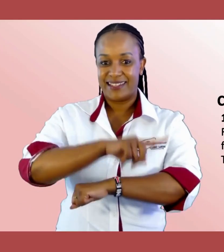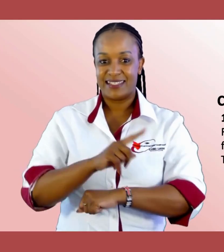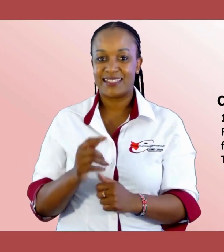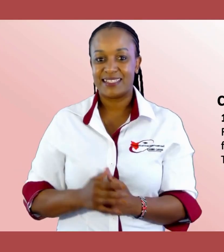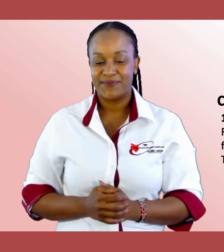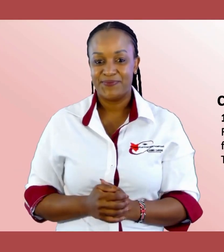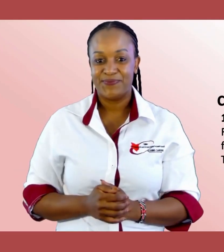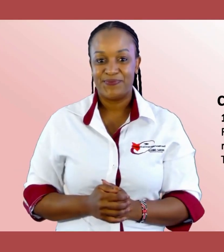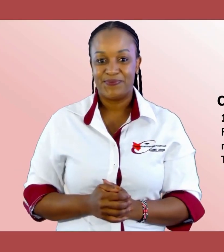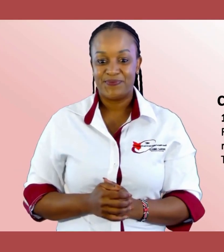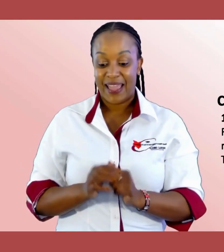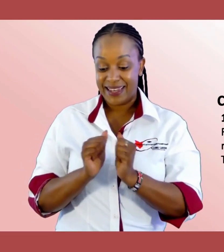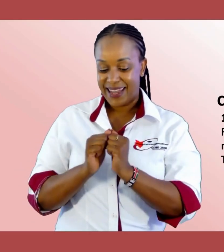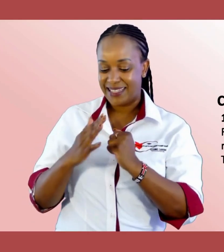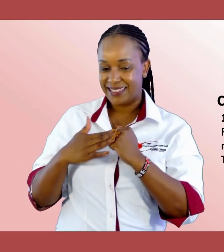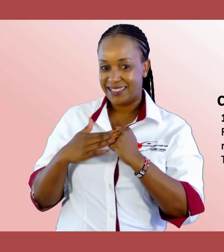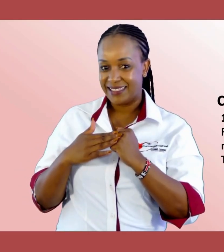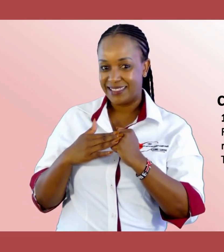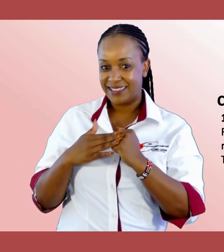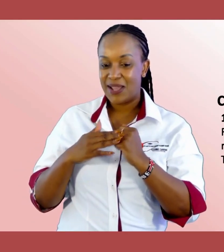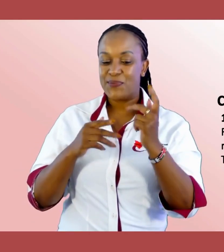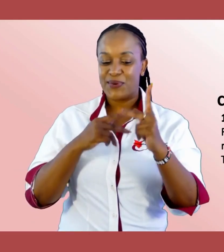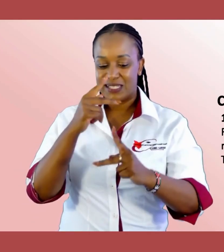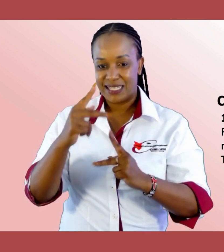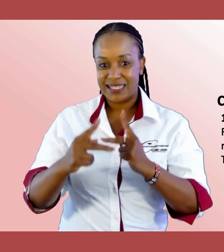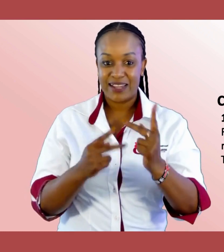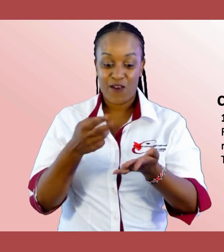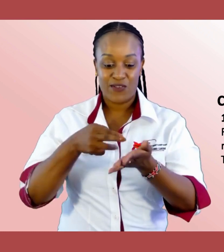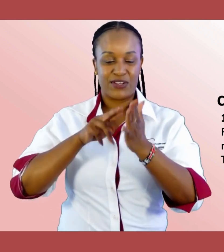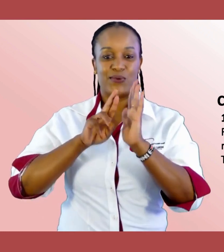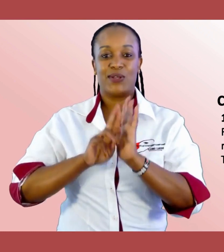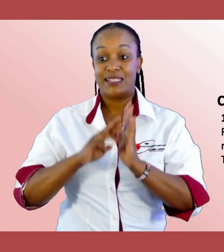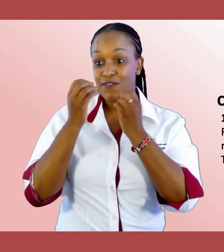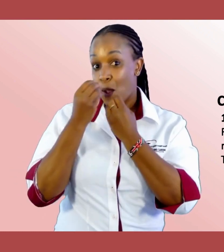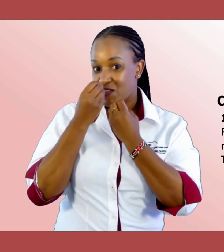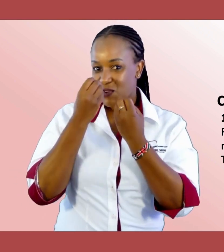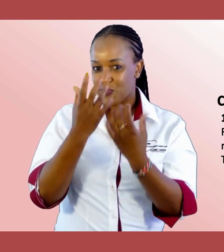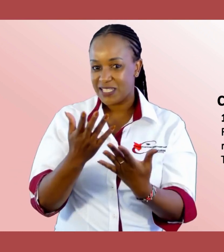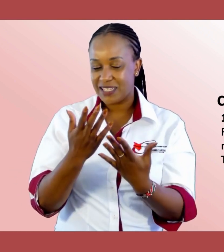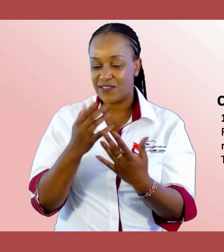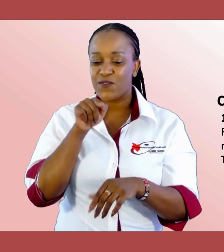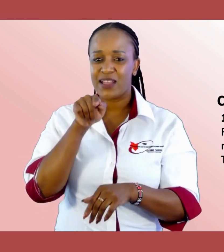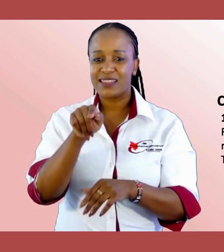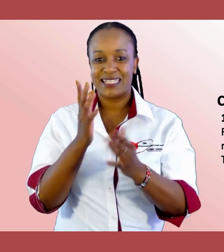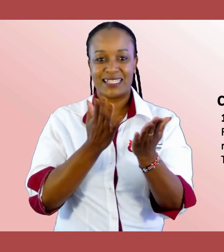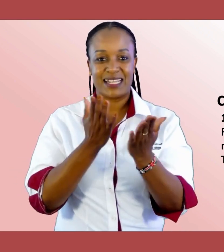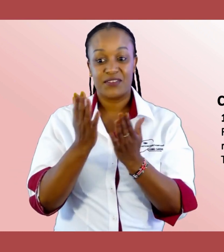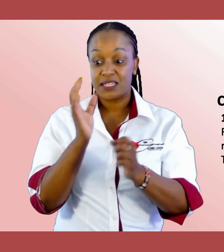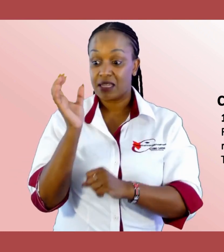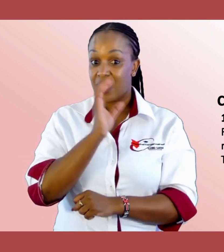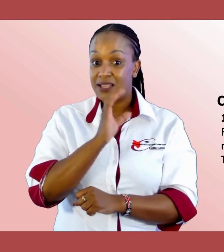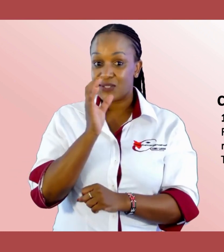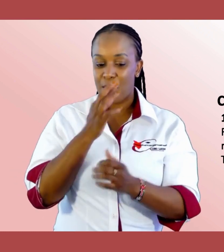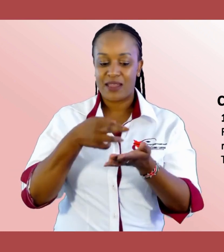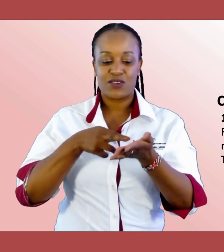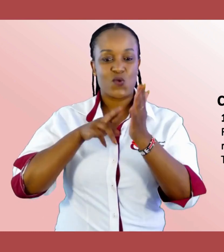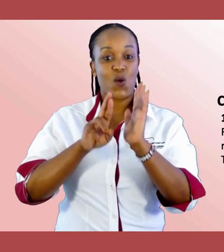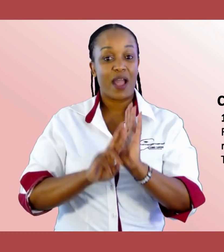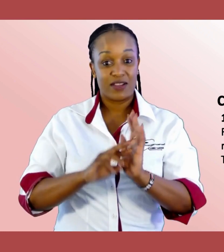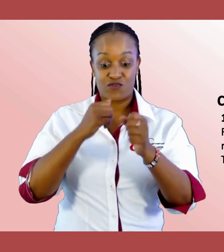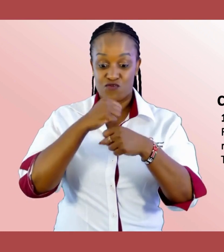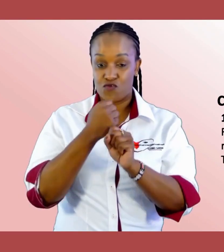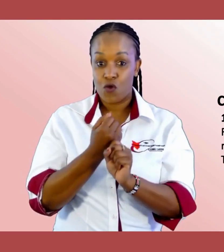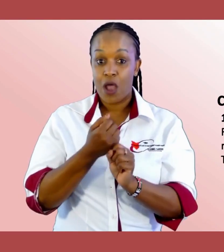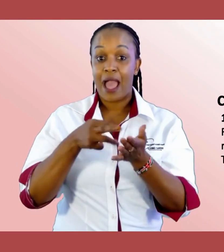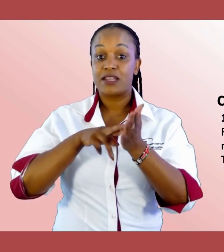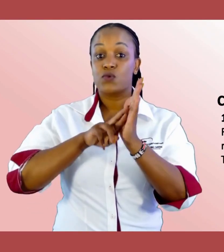days. 19. Processing of request for information. For this service, the customer is required to